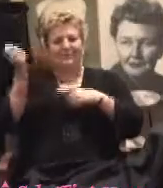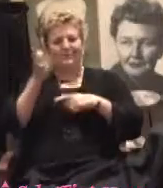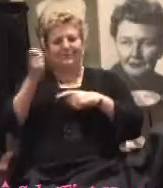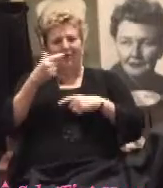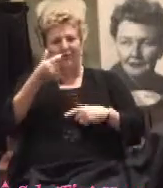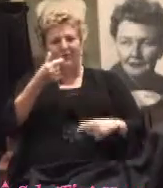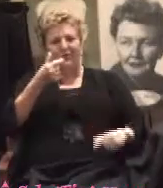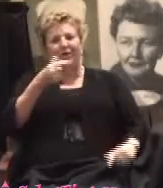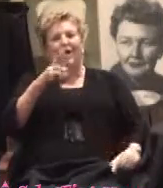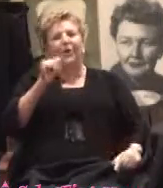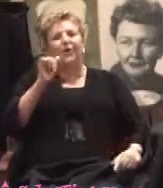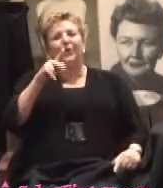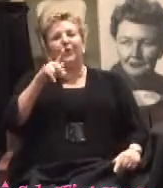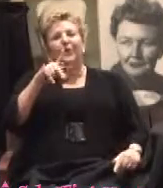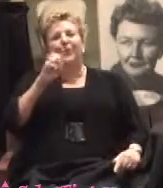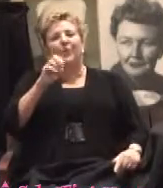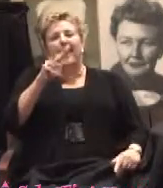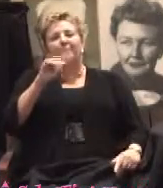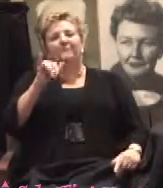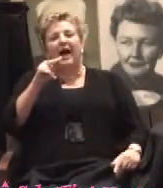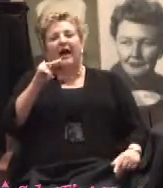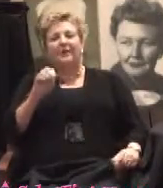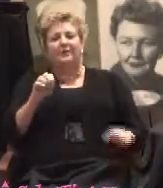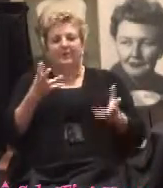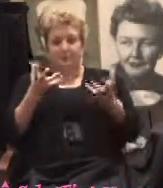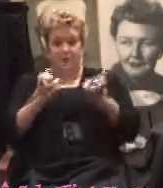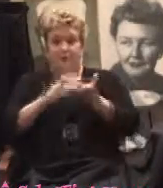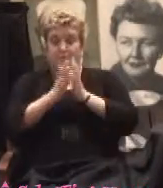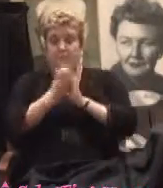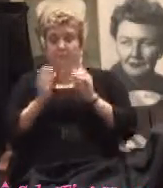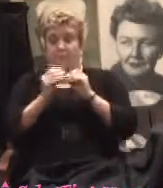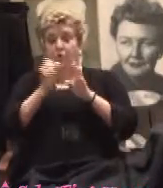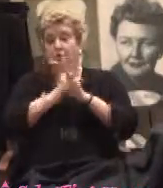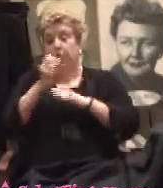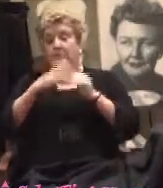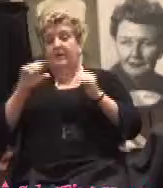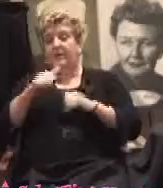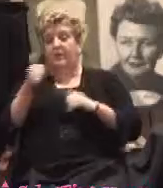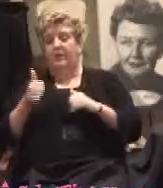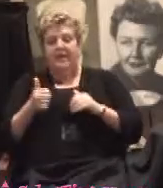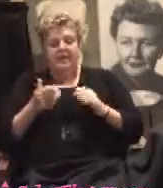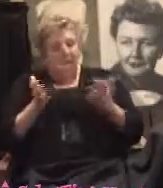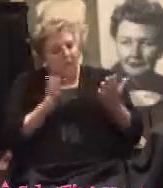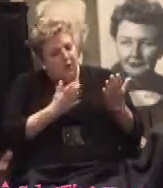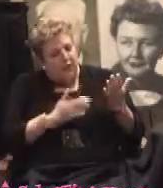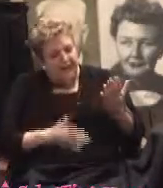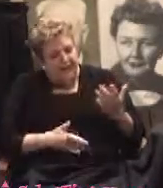I'm looking at the Grapevine. I go right to the index, and I'm looking for where's the Mathew pays child support, he's a hell of a guy